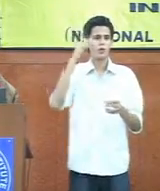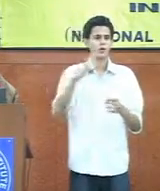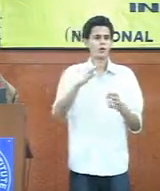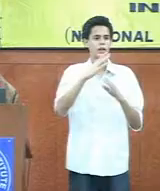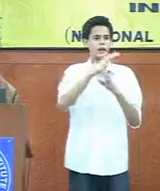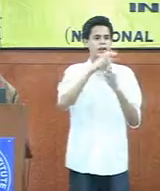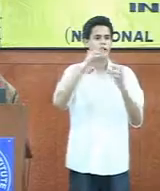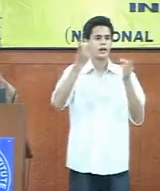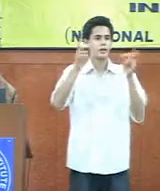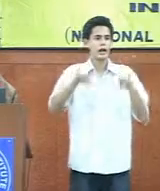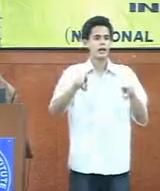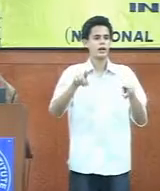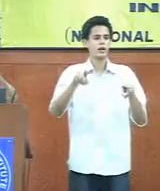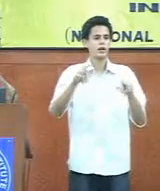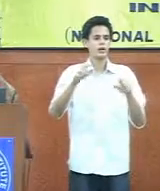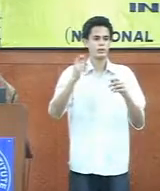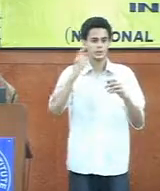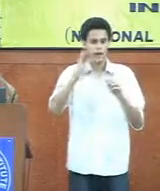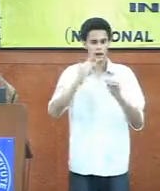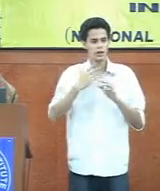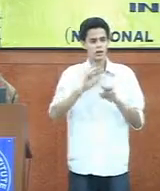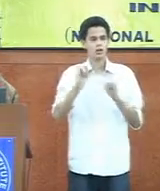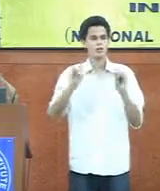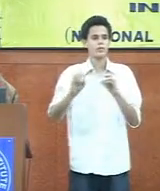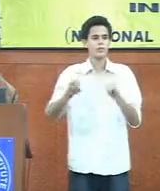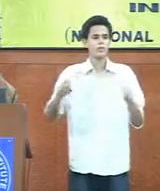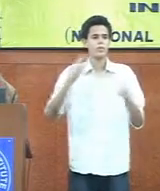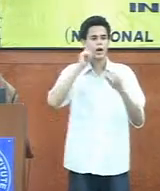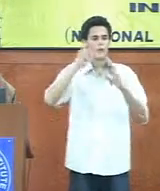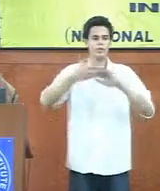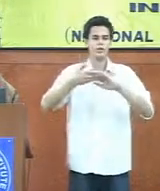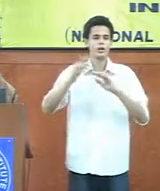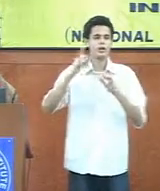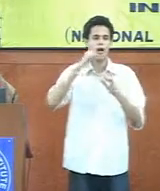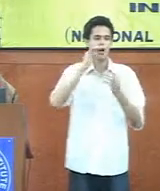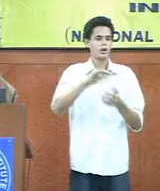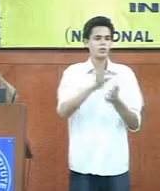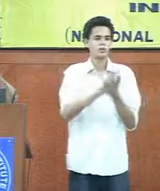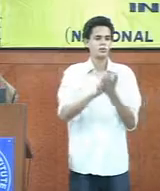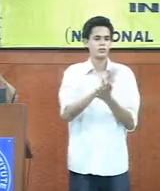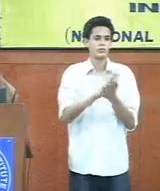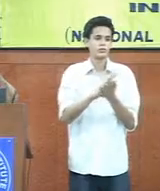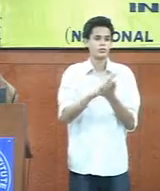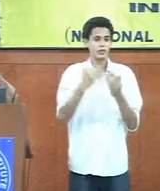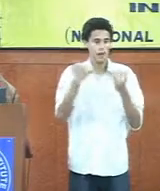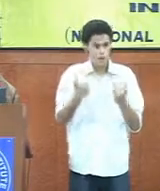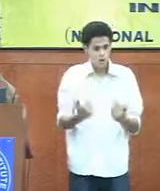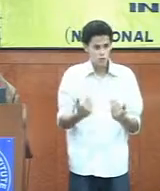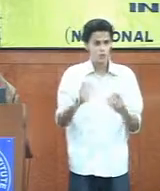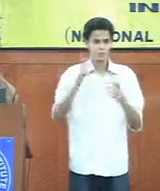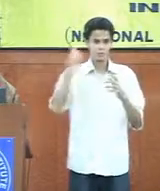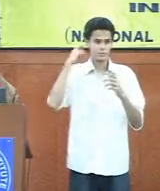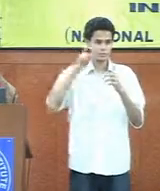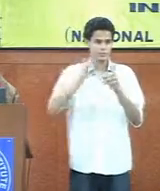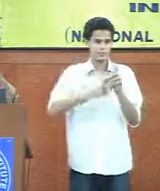be divided only between his sons and his wife. Now it will be divided